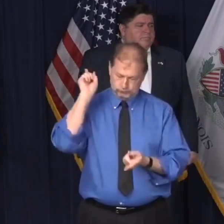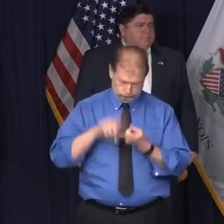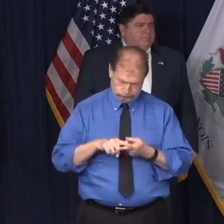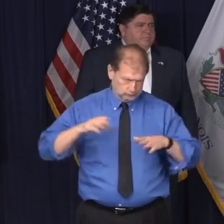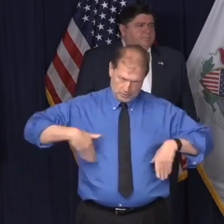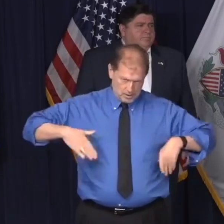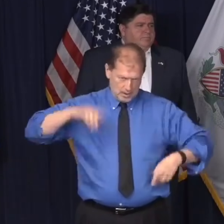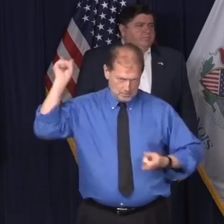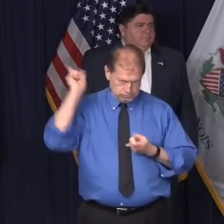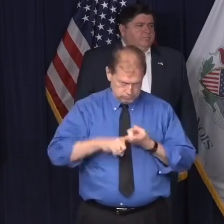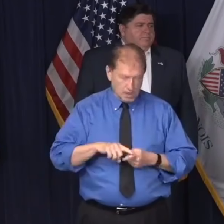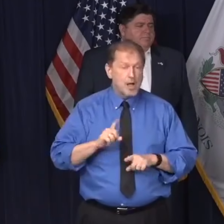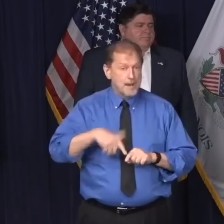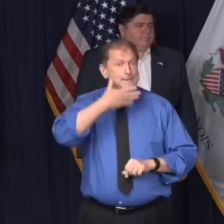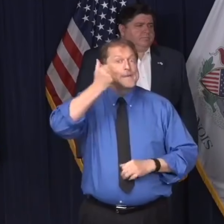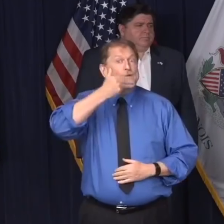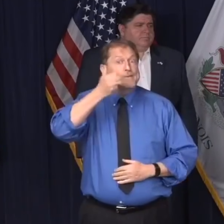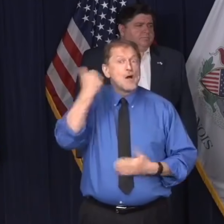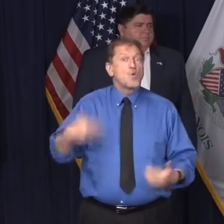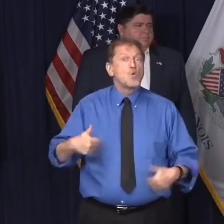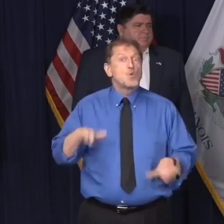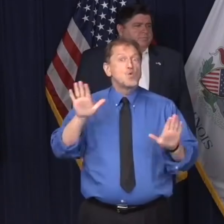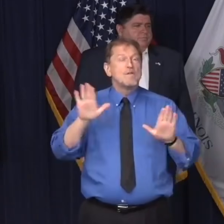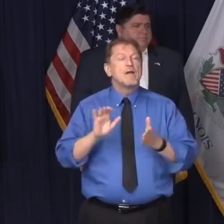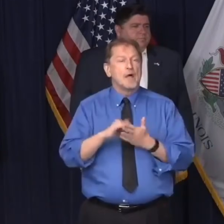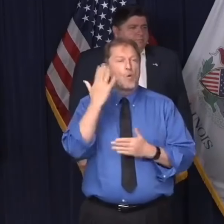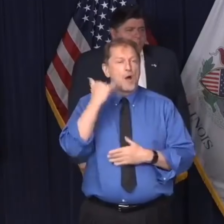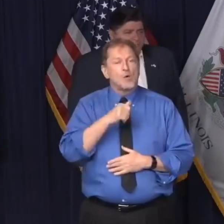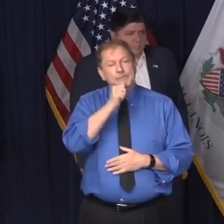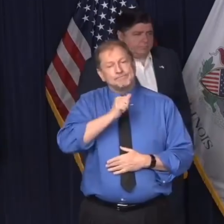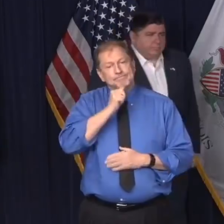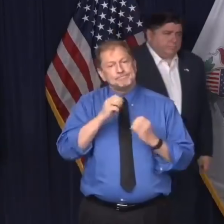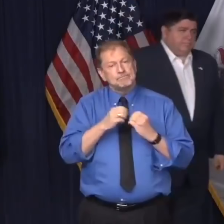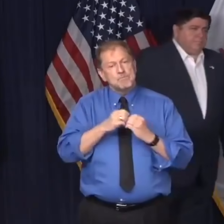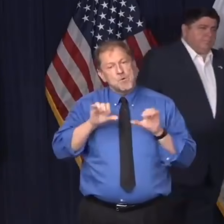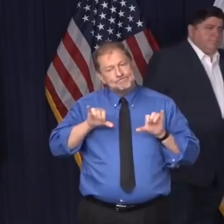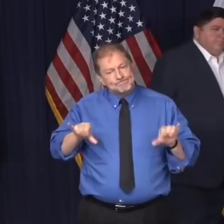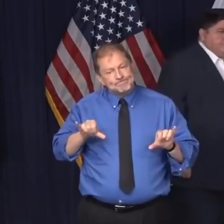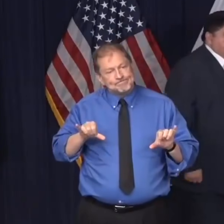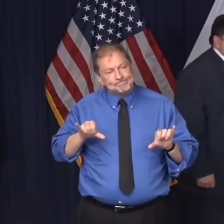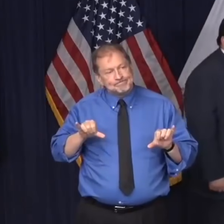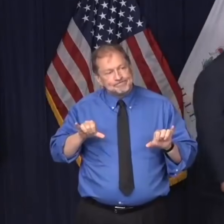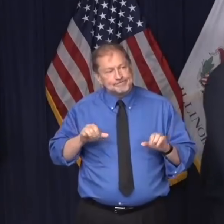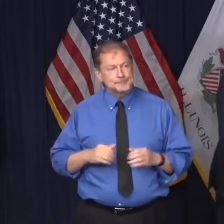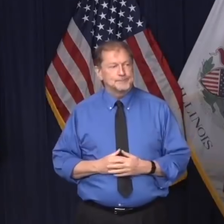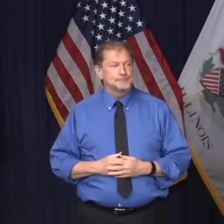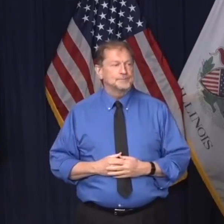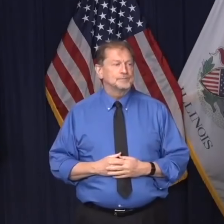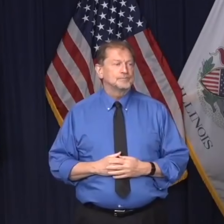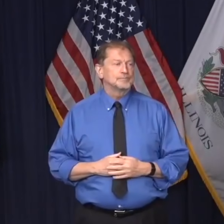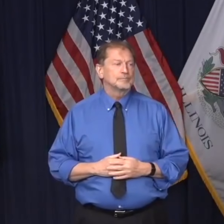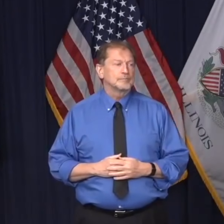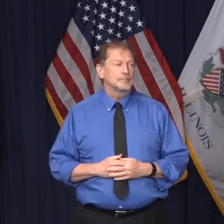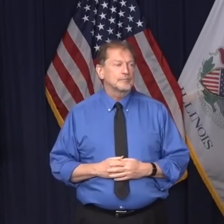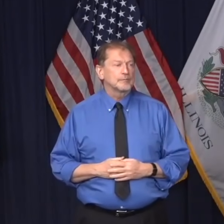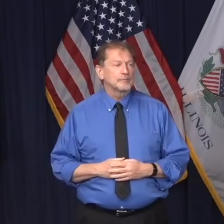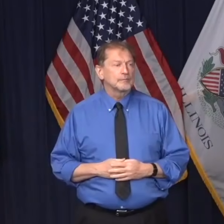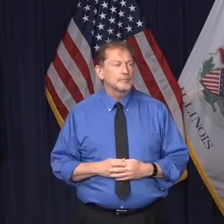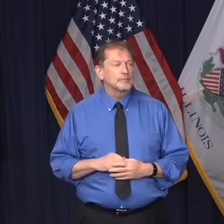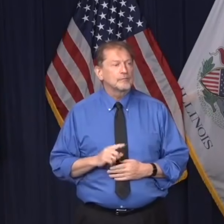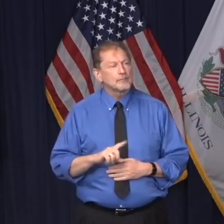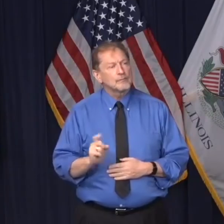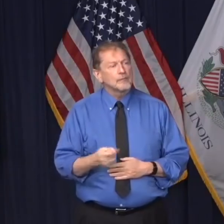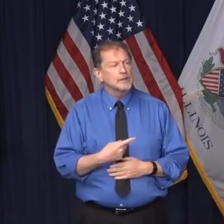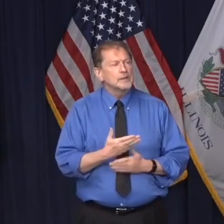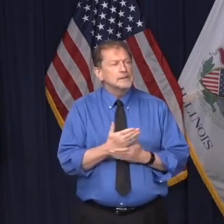But we have done a fantastic job, and that's why we need to stay the course. Thank you, Doctor. Lourdes Duarte with WGN asks, there are a